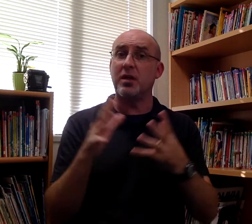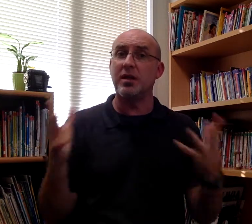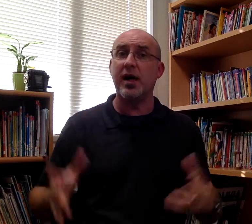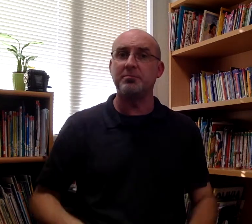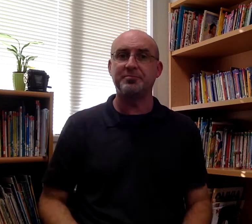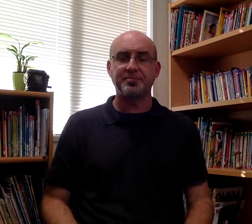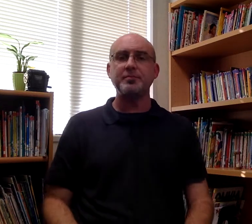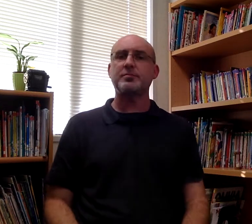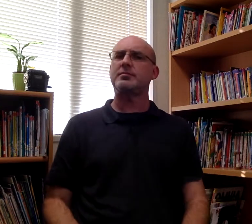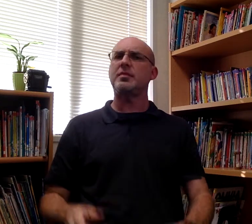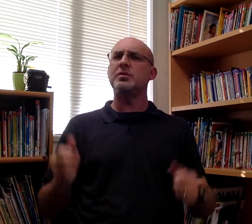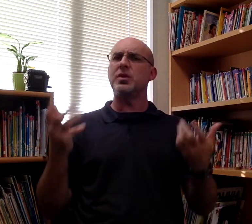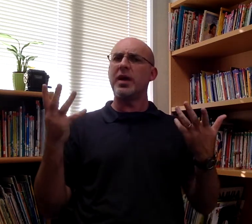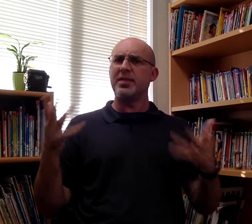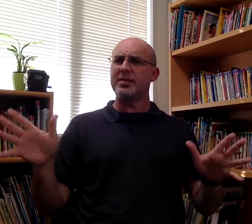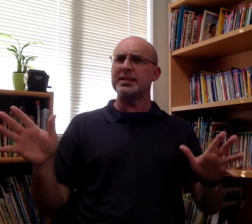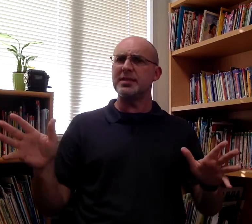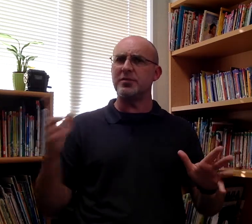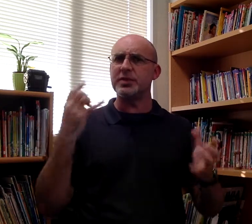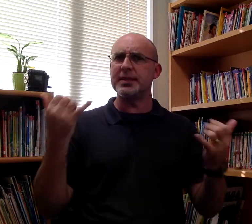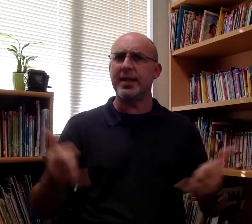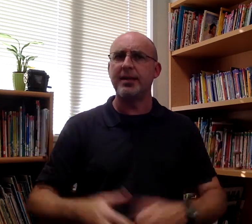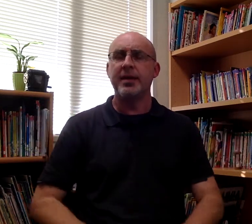lot. So I think that's it for today.